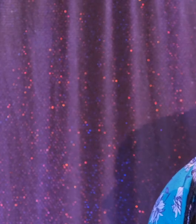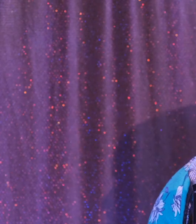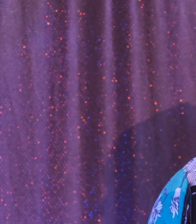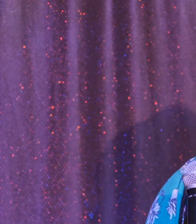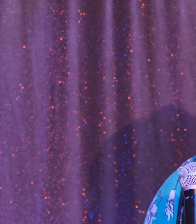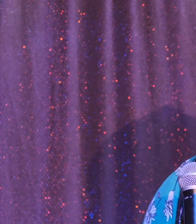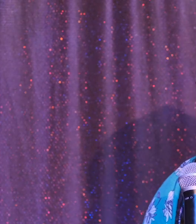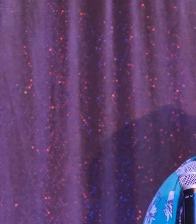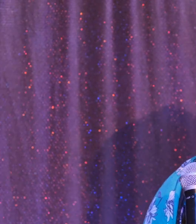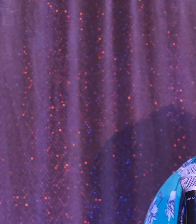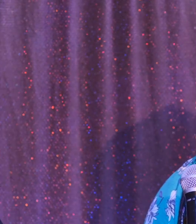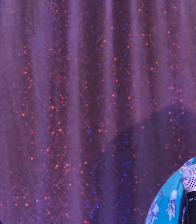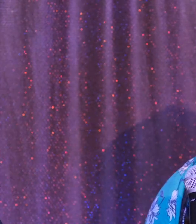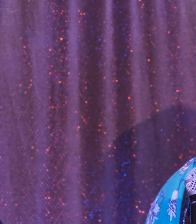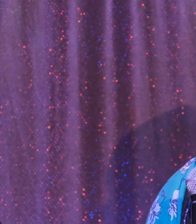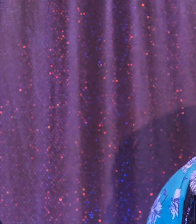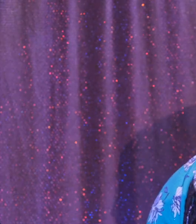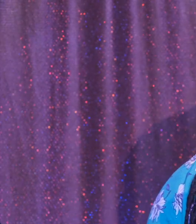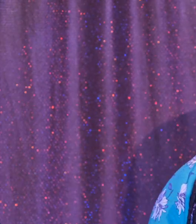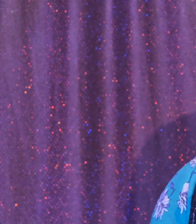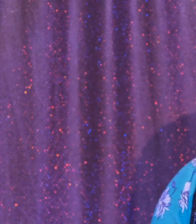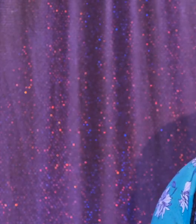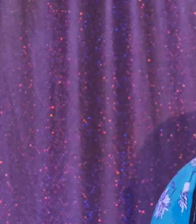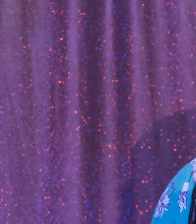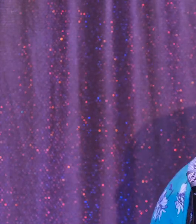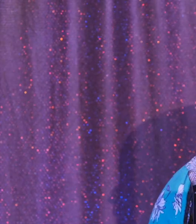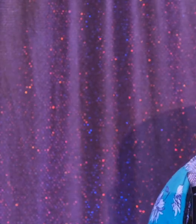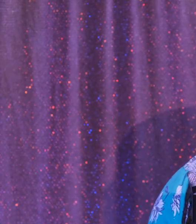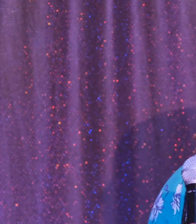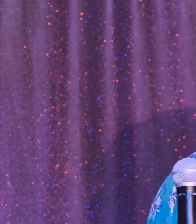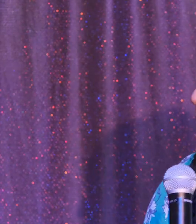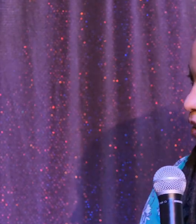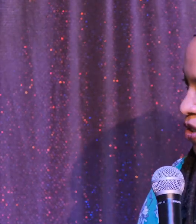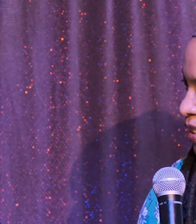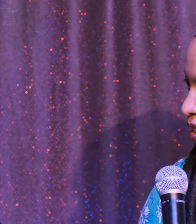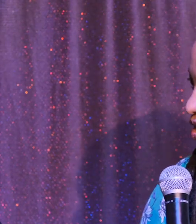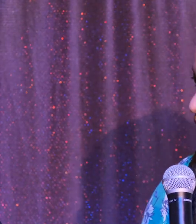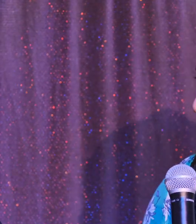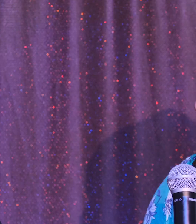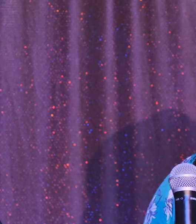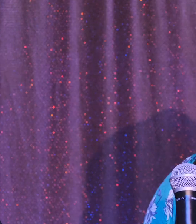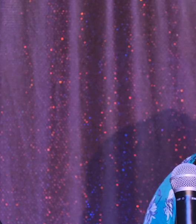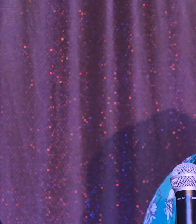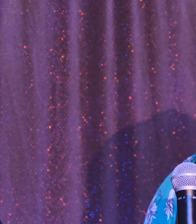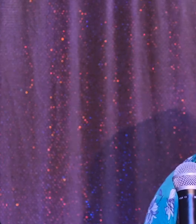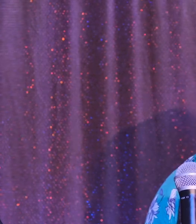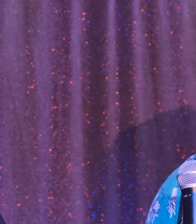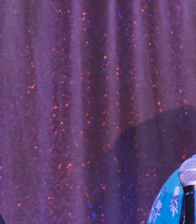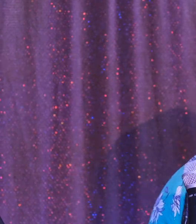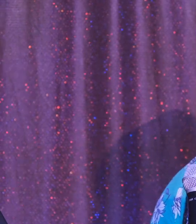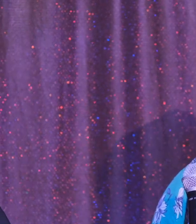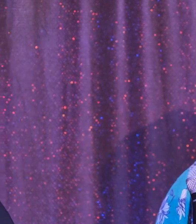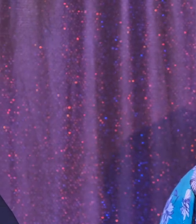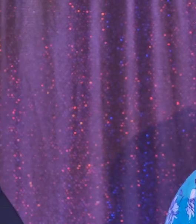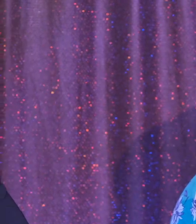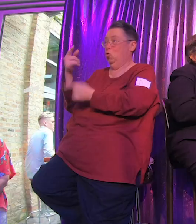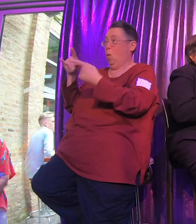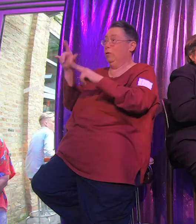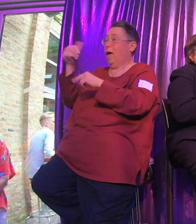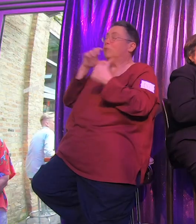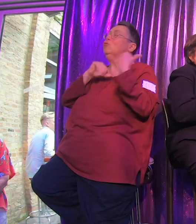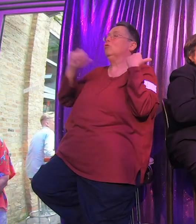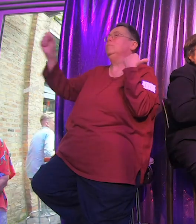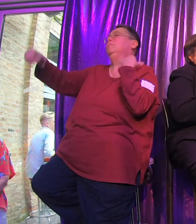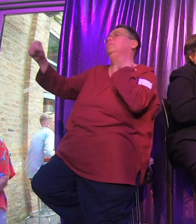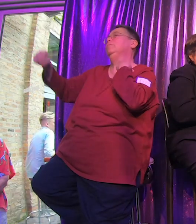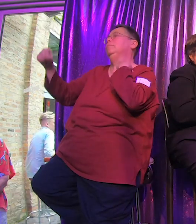the managing editor at the newspaper. So as I understand, you were published in the Chicago Defender at 10 years old. At 10 years